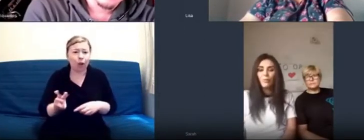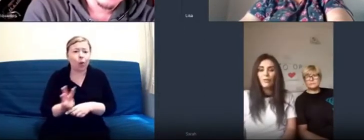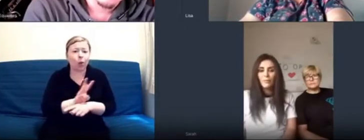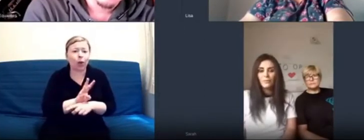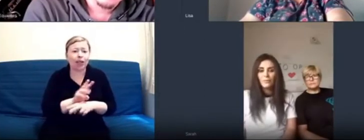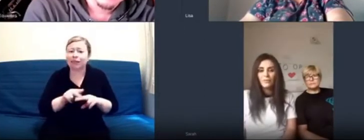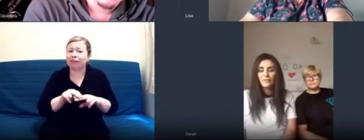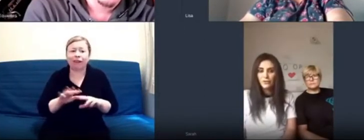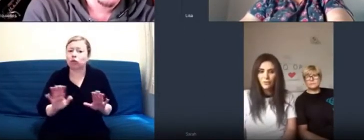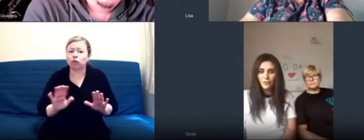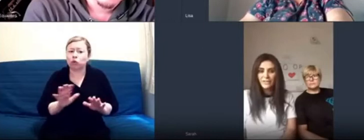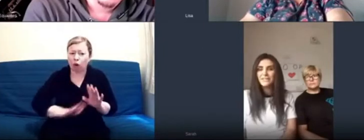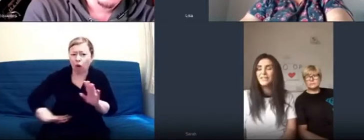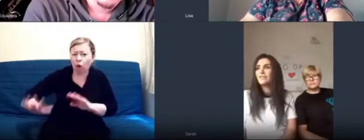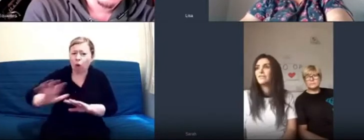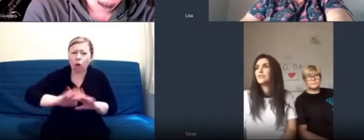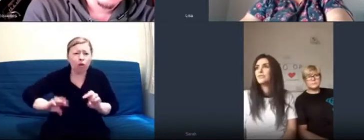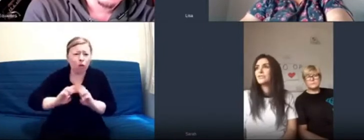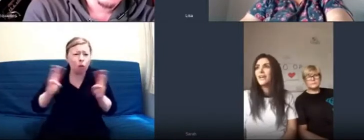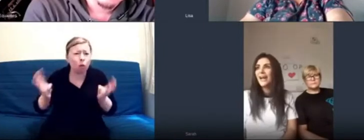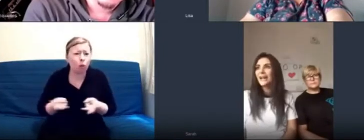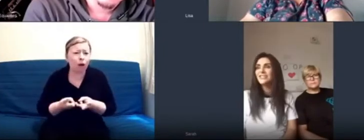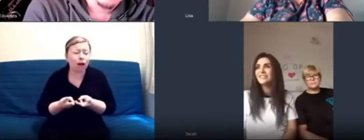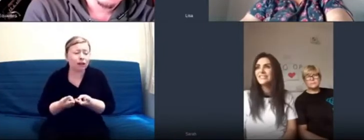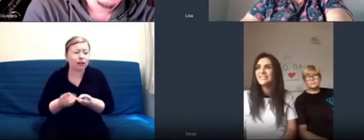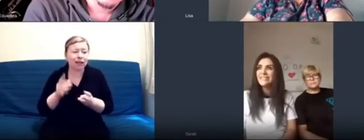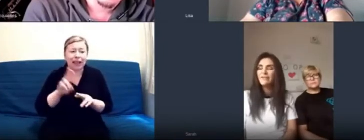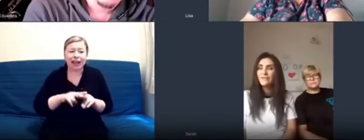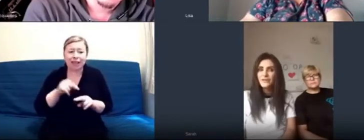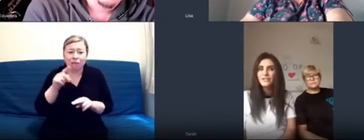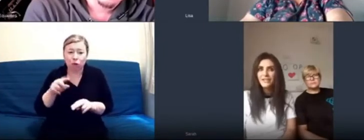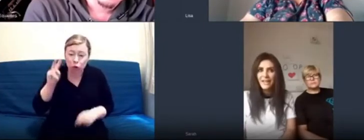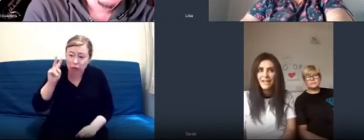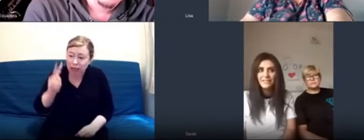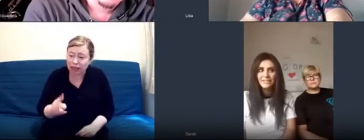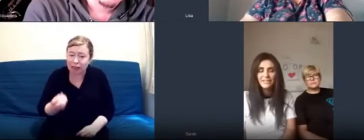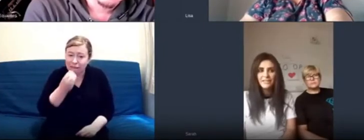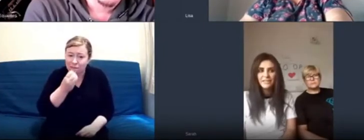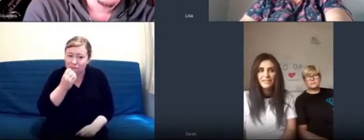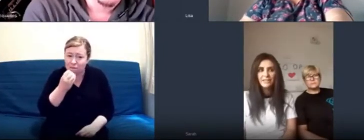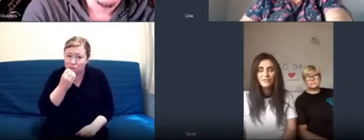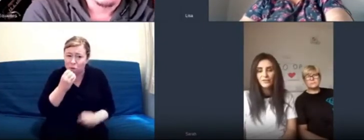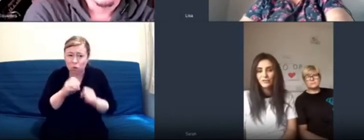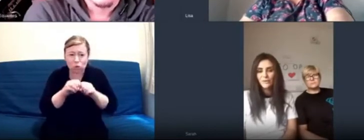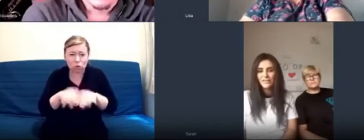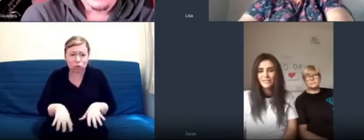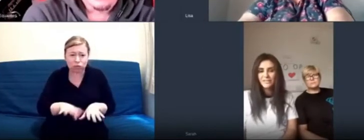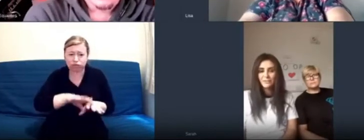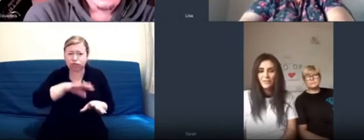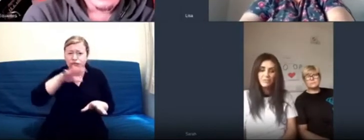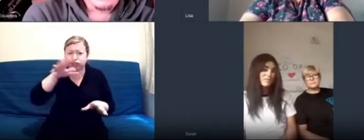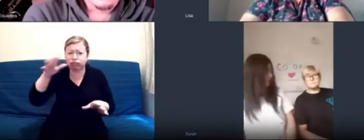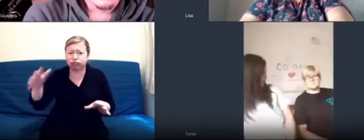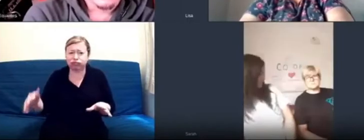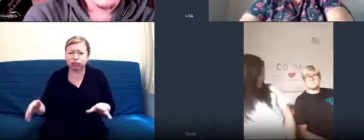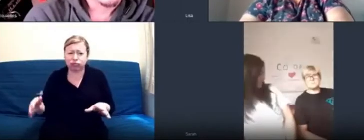global problem. Food waste, if yous were to actually see it firsthand, the food waste that we would even